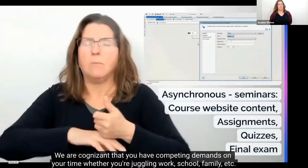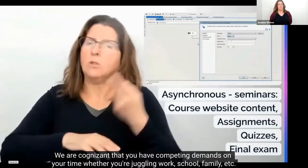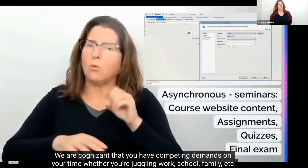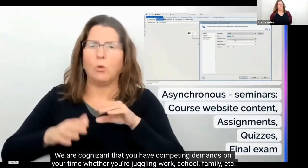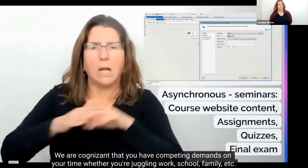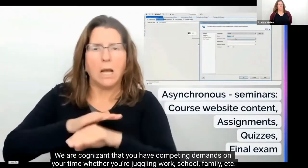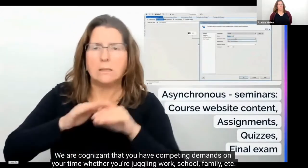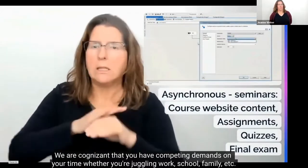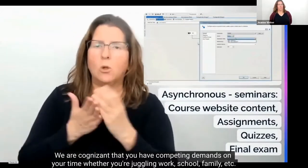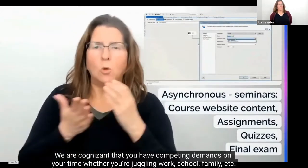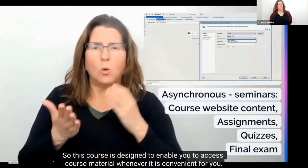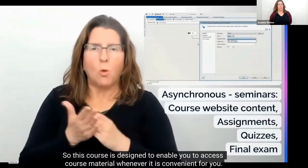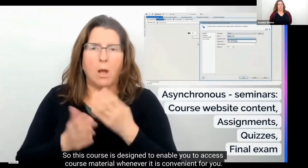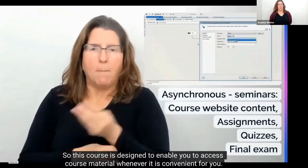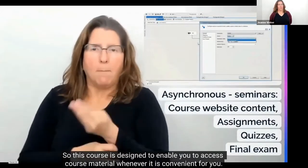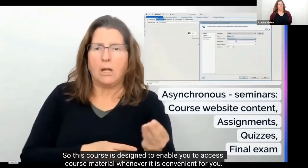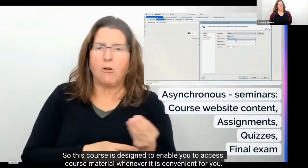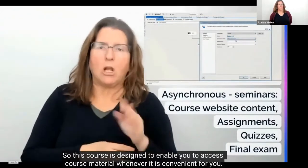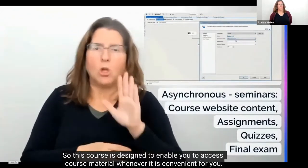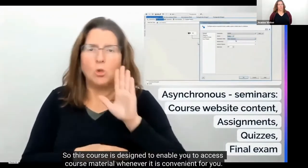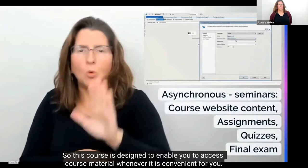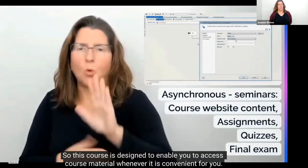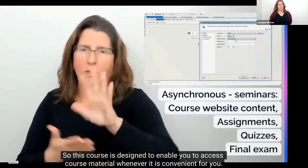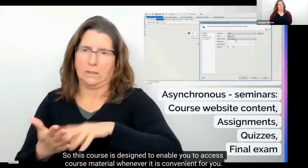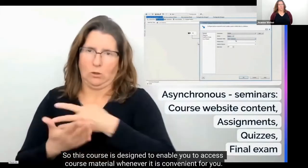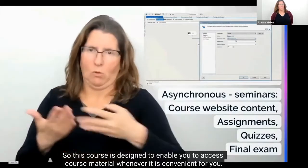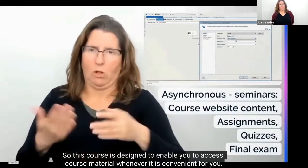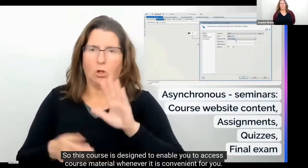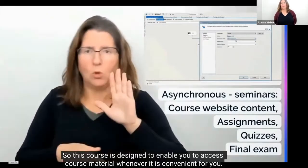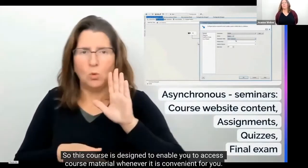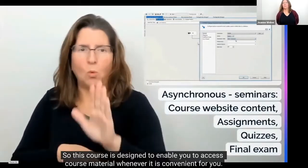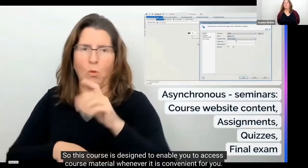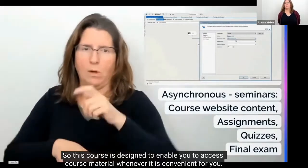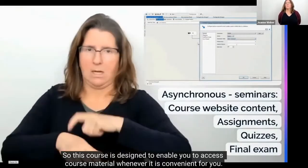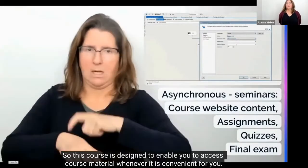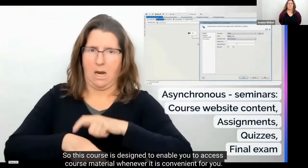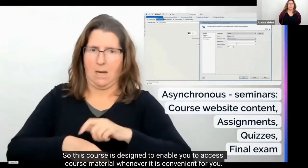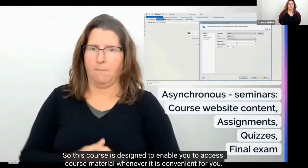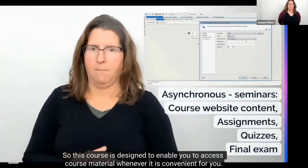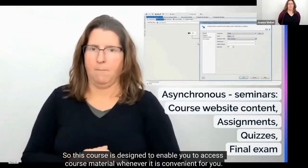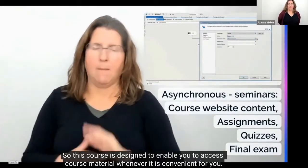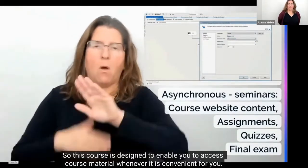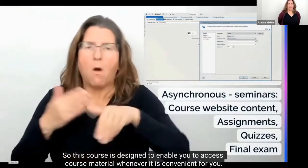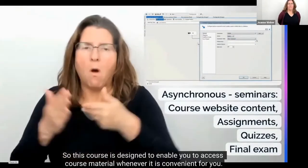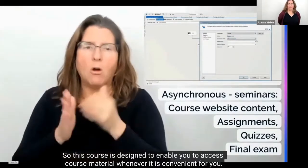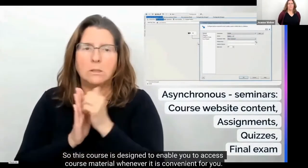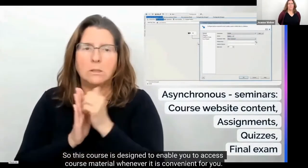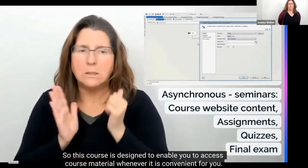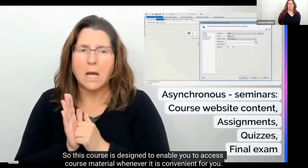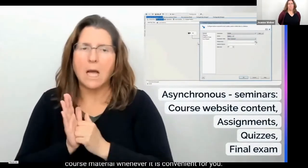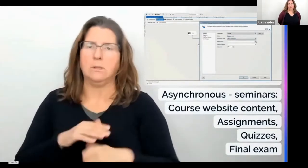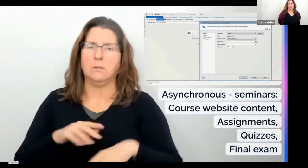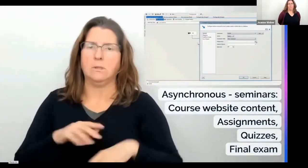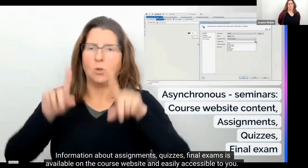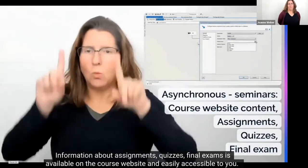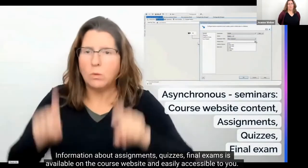school, family, etc. So this course is designed to enable you to access course material whenever it is convenient